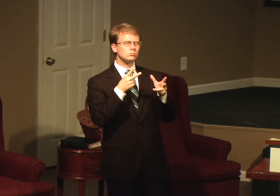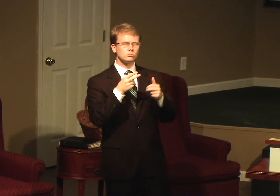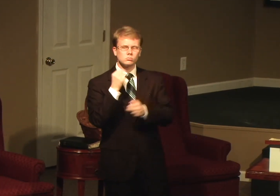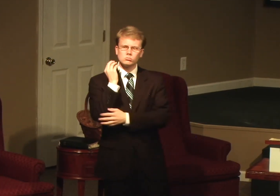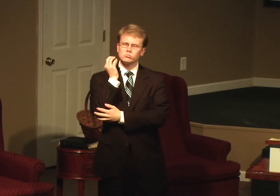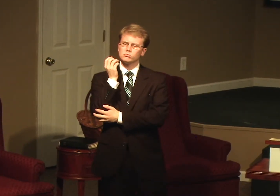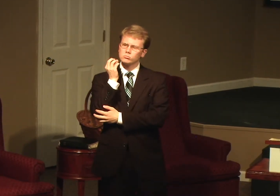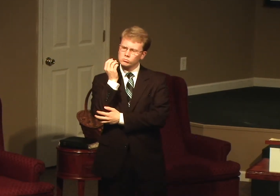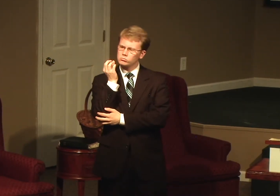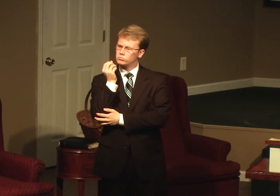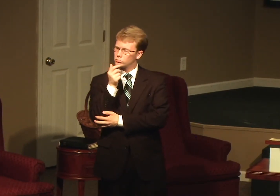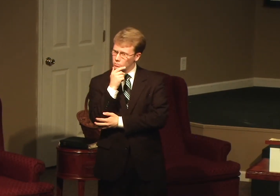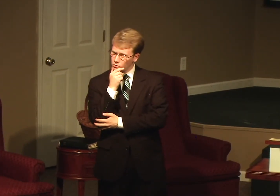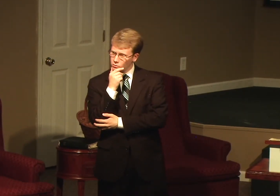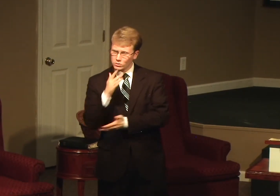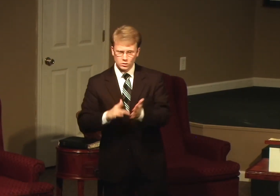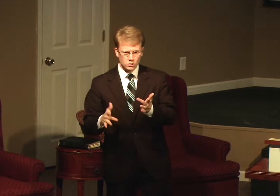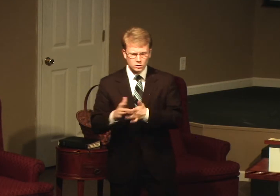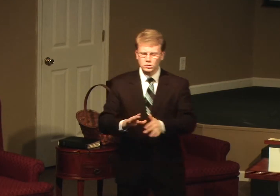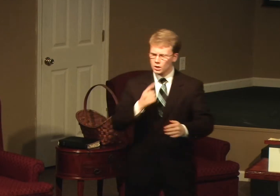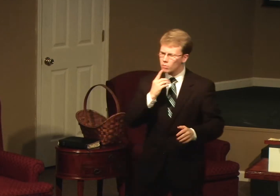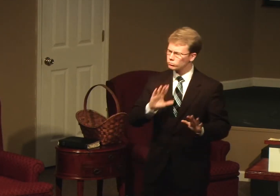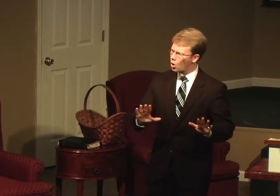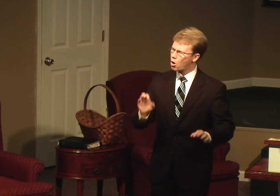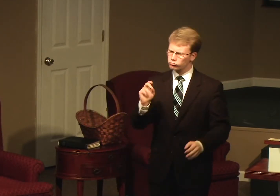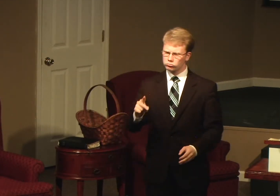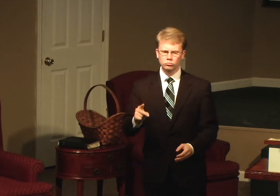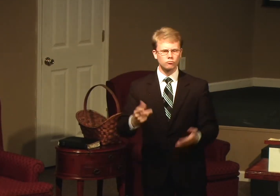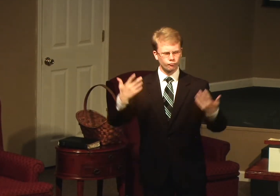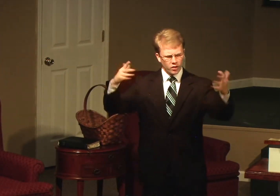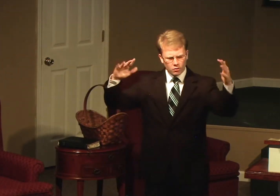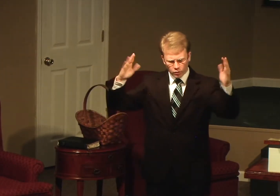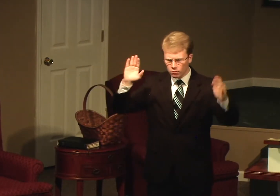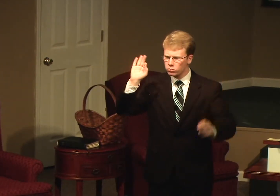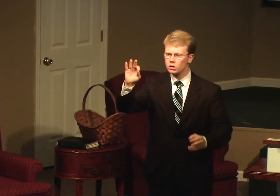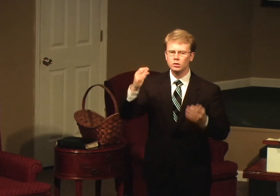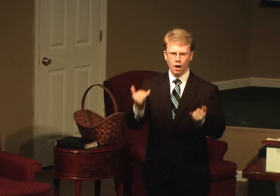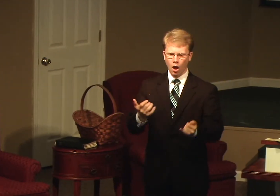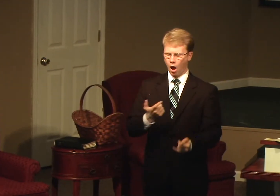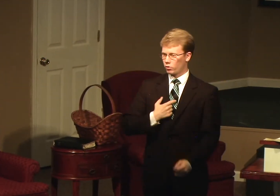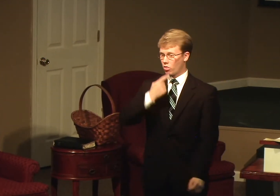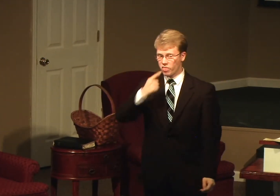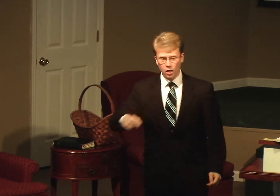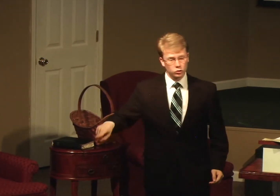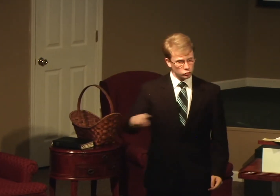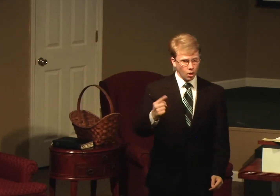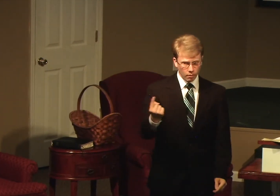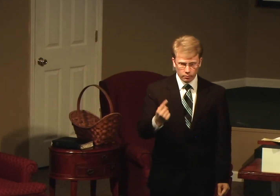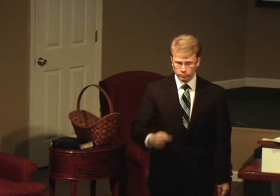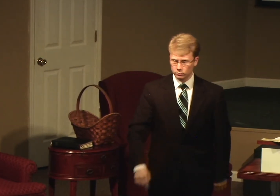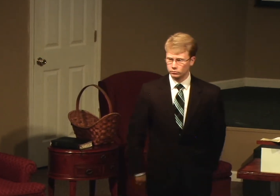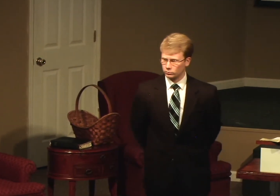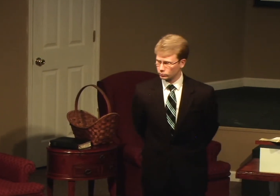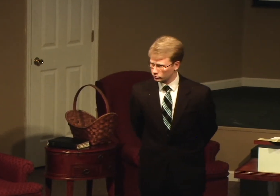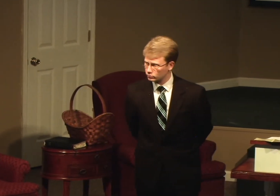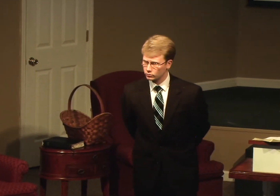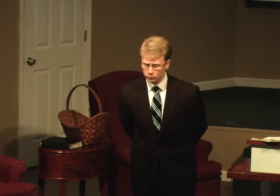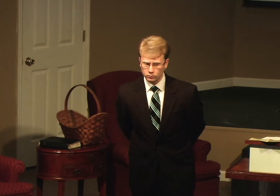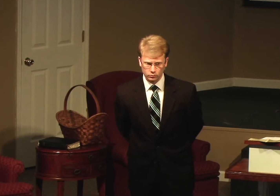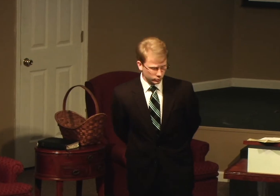they have paid attention and they're pondering what He told them. And then once He was finished with them, He said, let me tell you